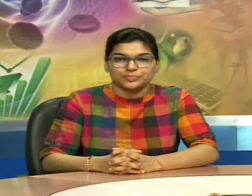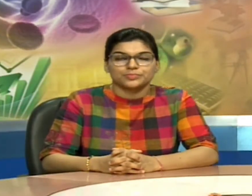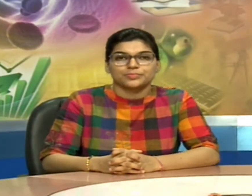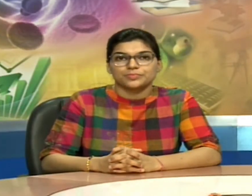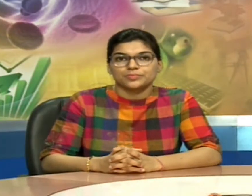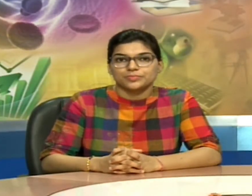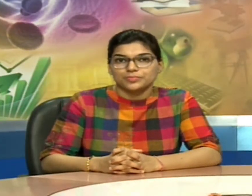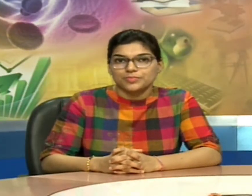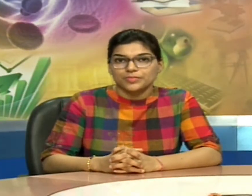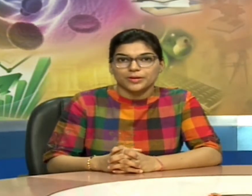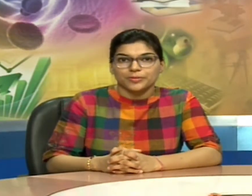life.